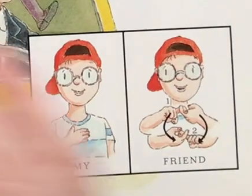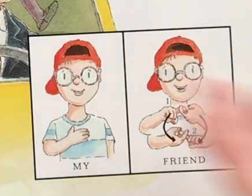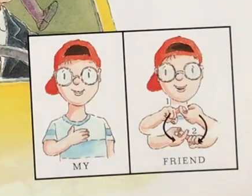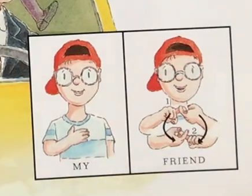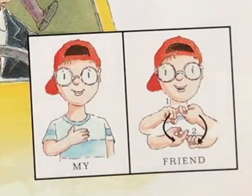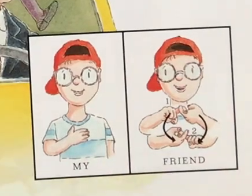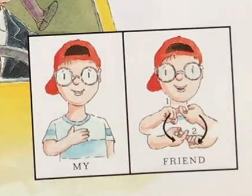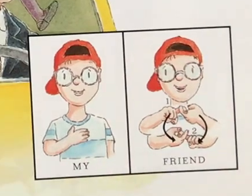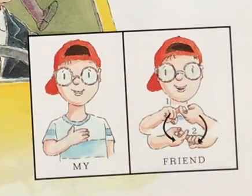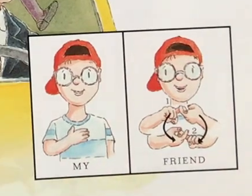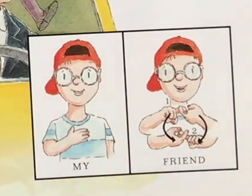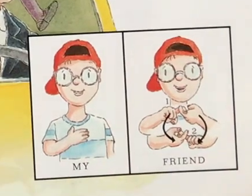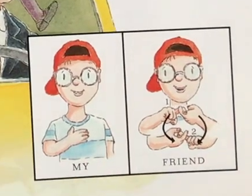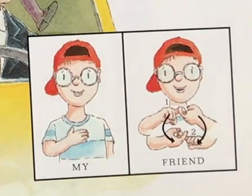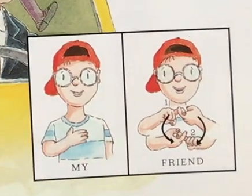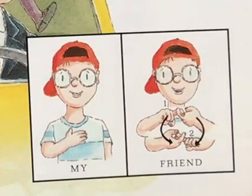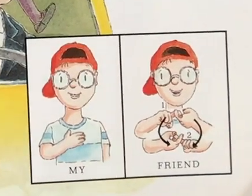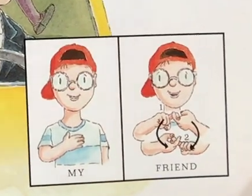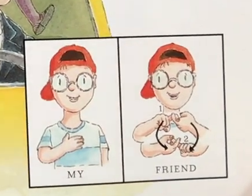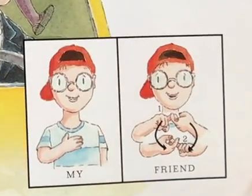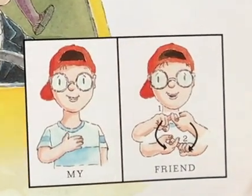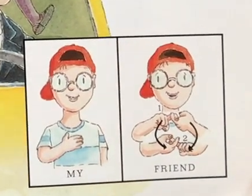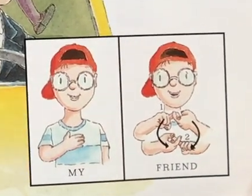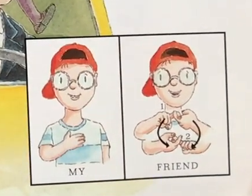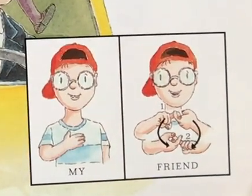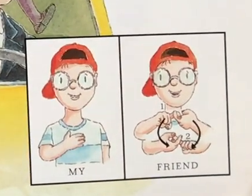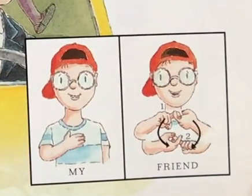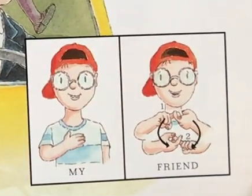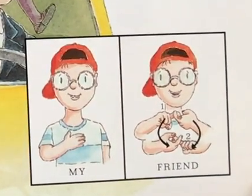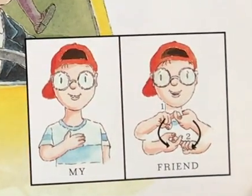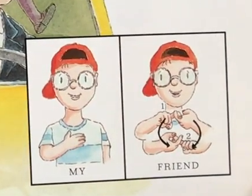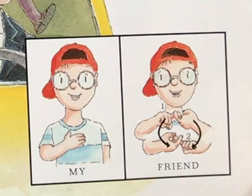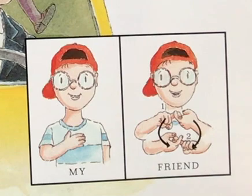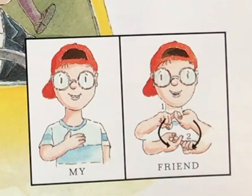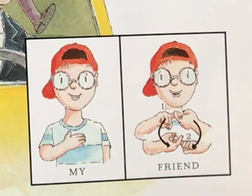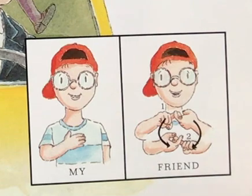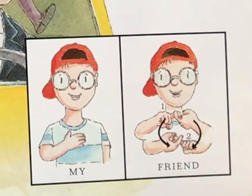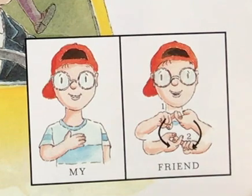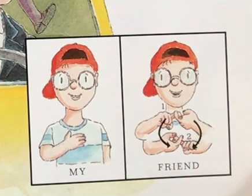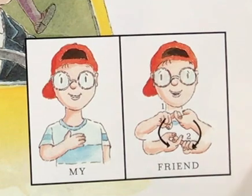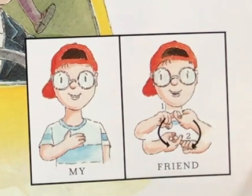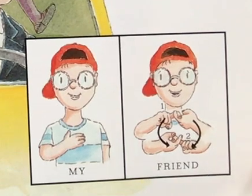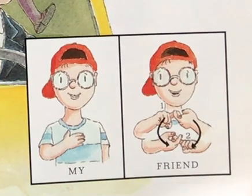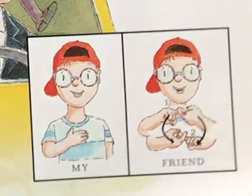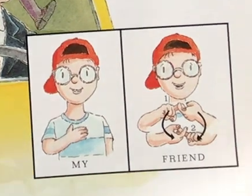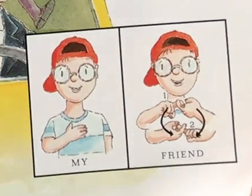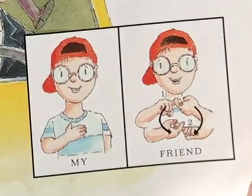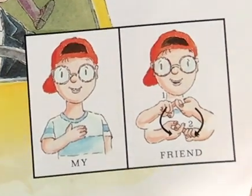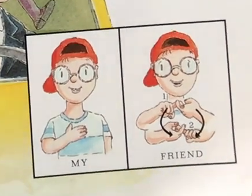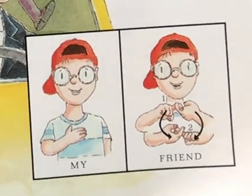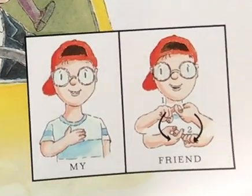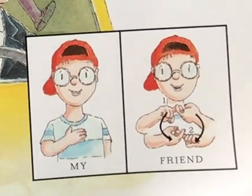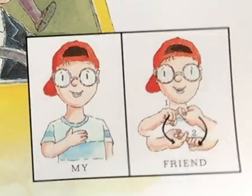On the bus, Moses signs to his friend, John, my parents gave me a new drum.